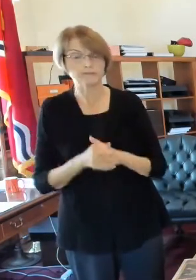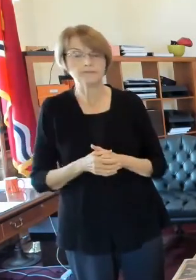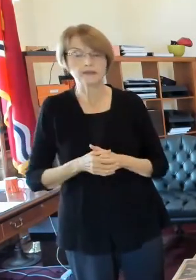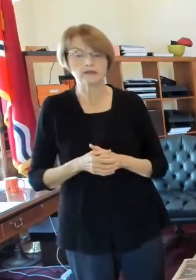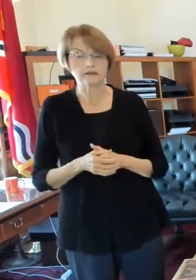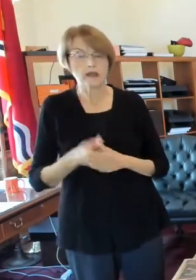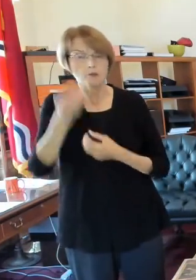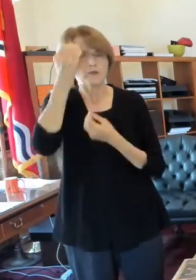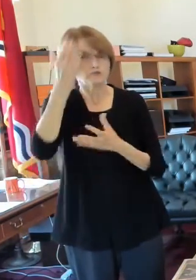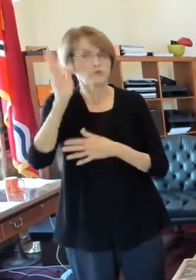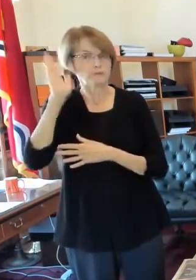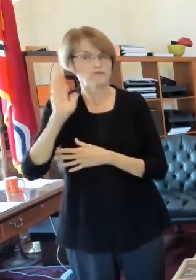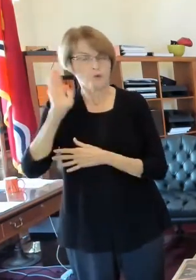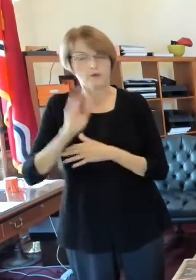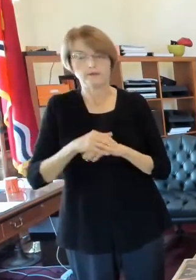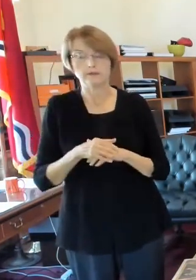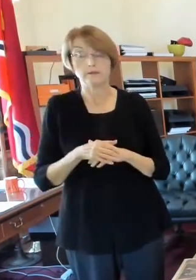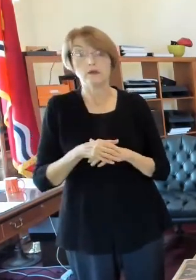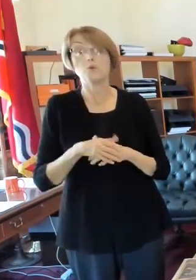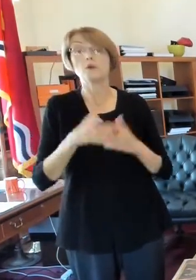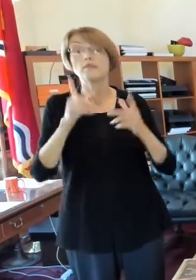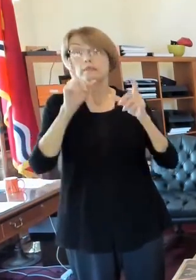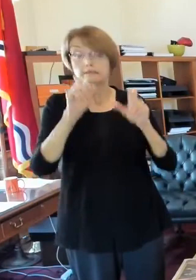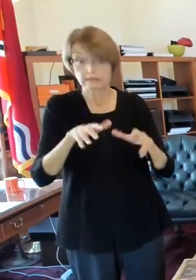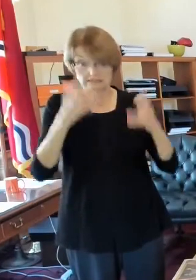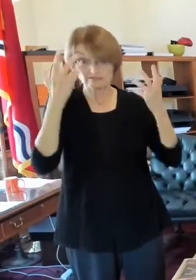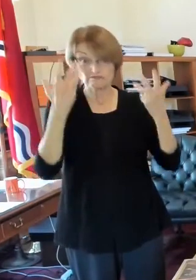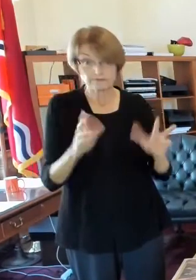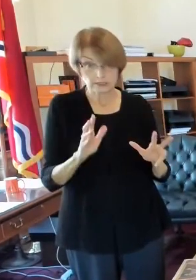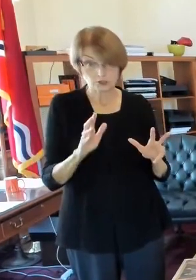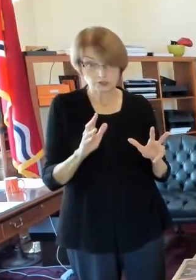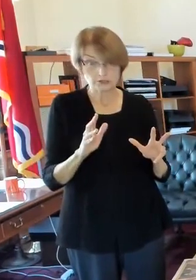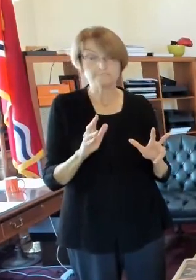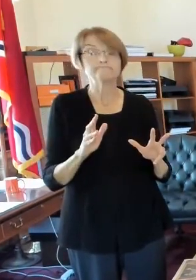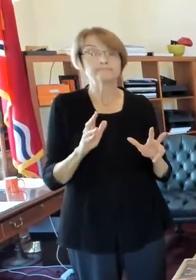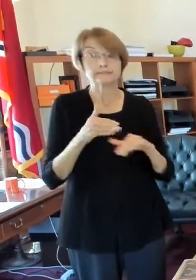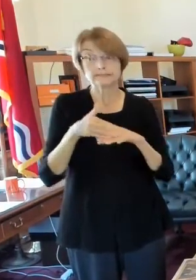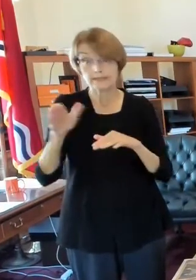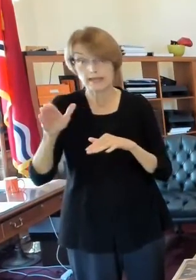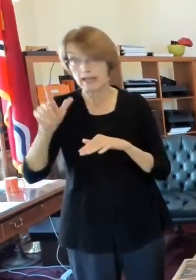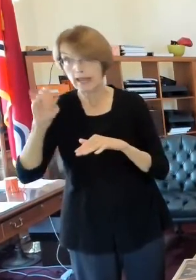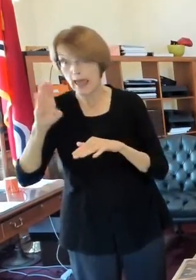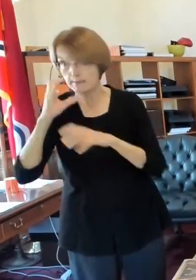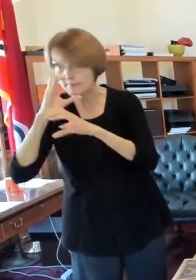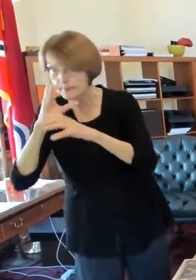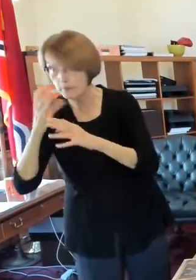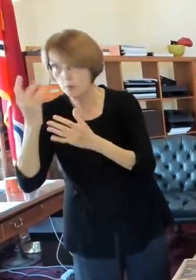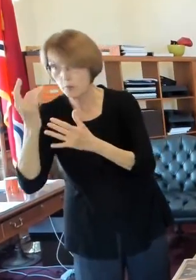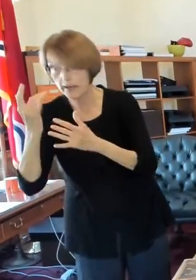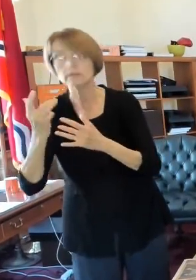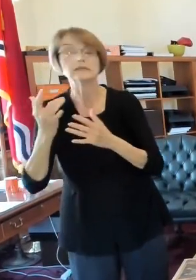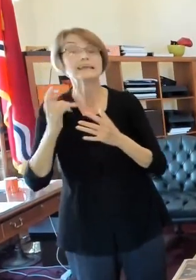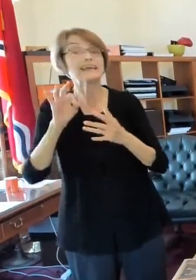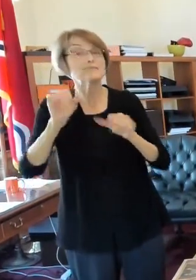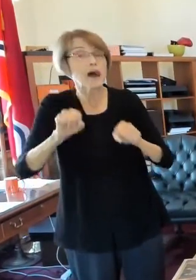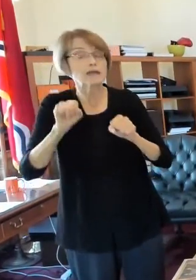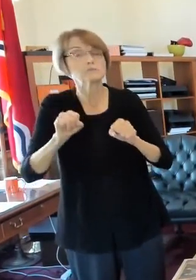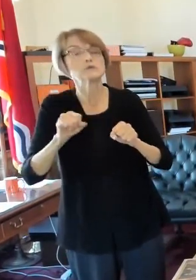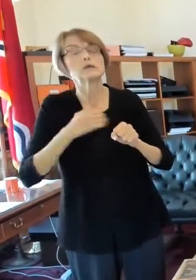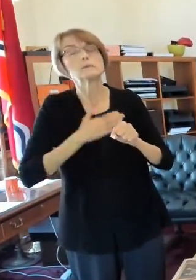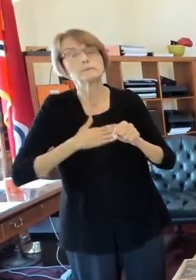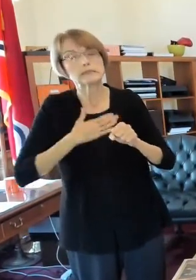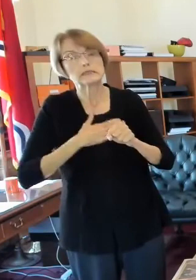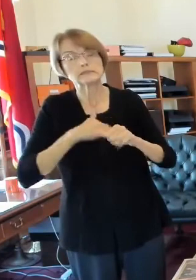once you have a COVID test, if you possibly can, you should really self-quarantine until you get the results